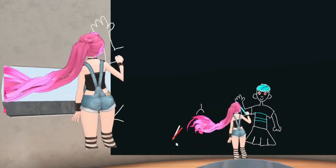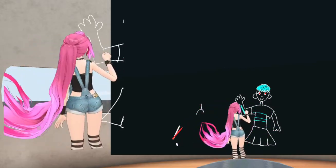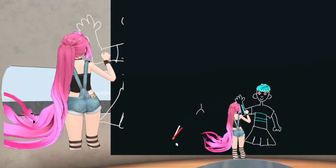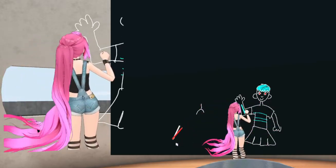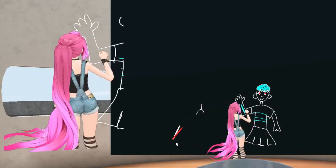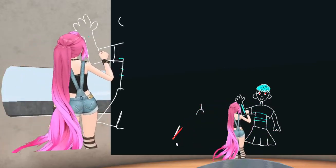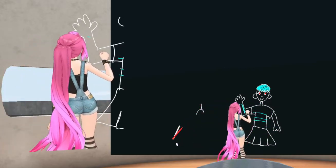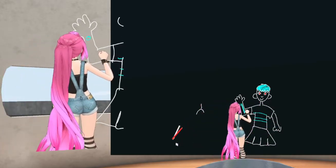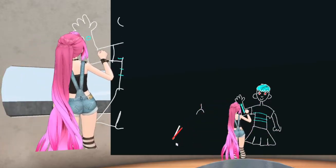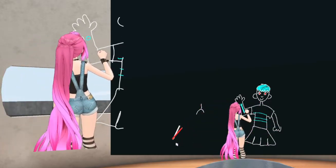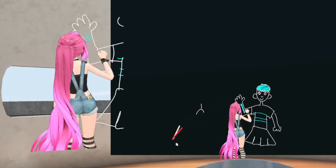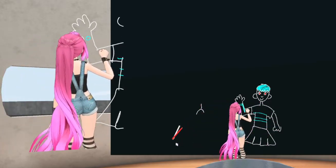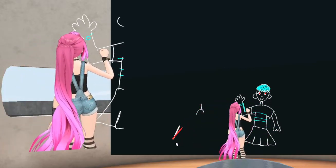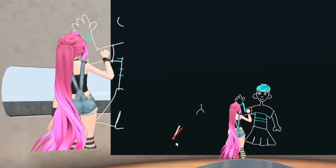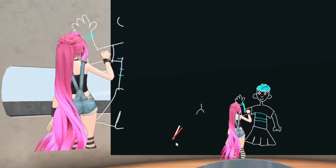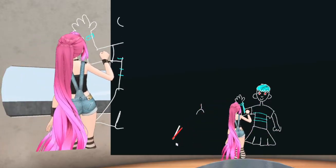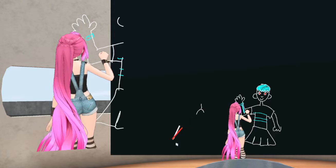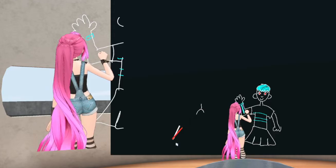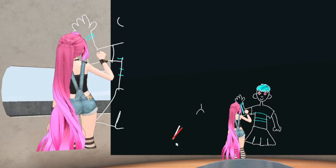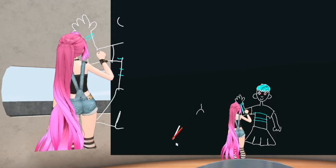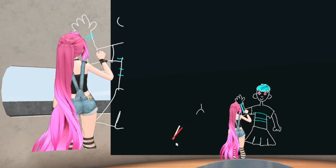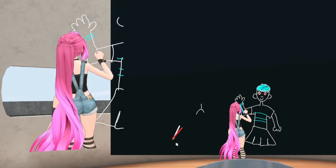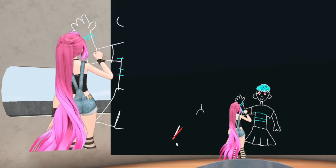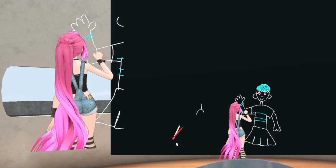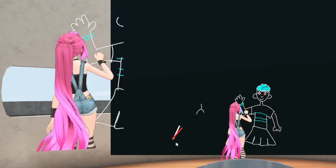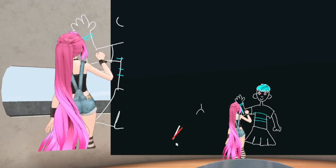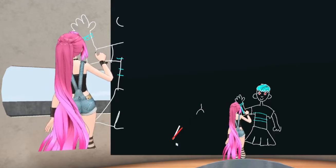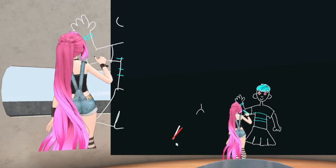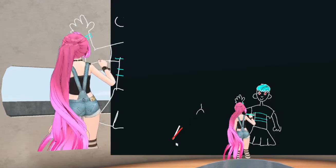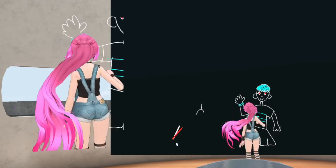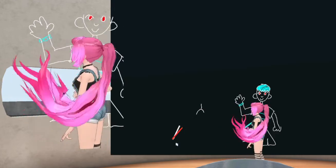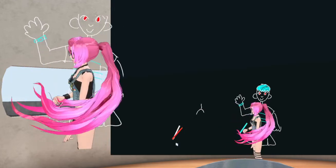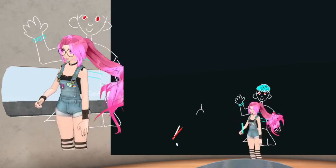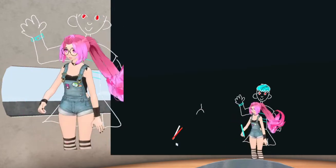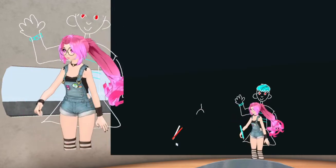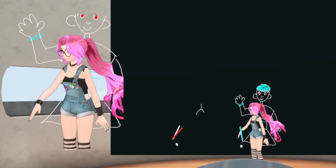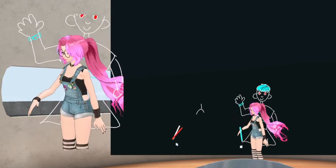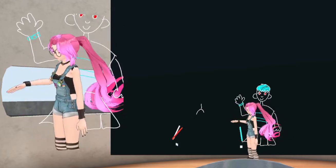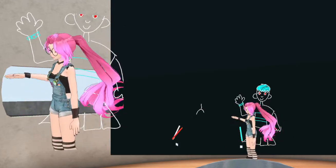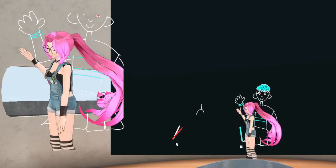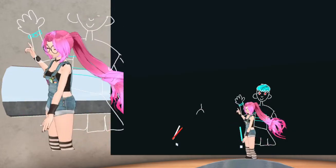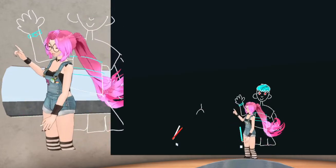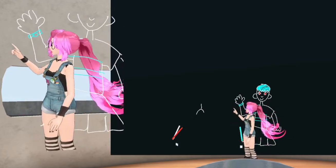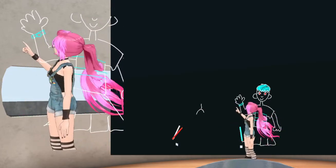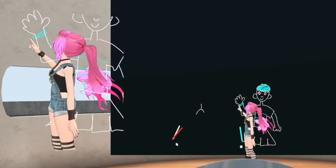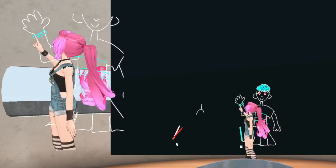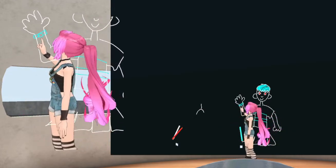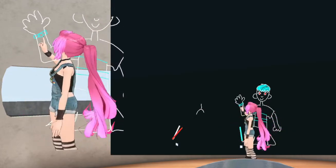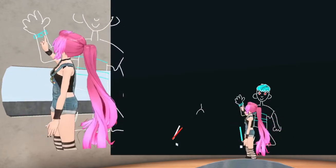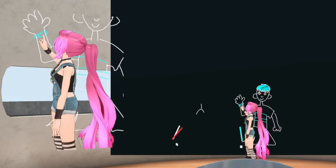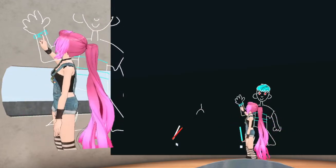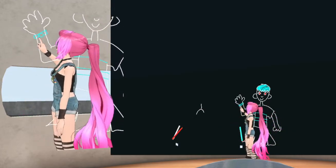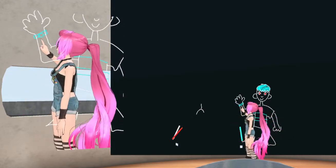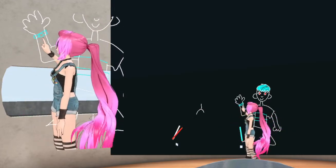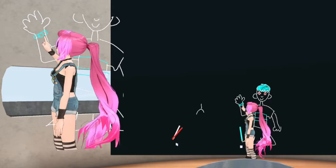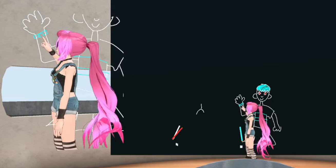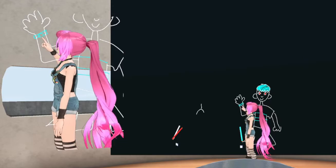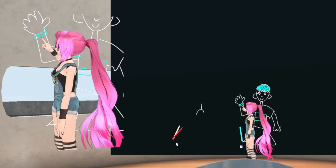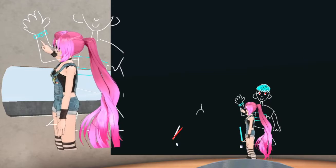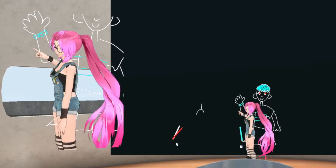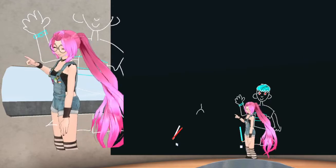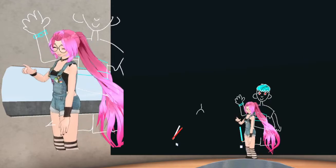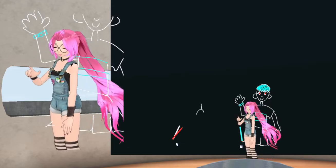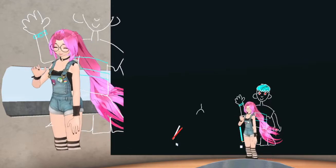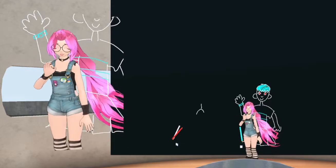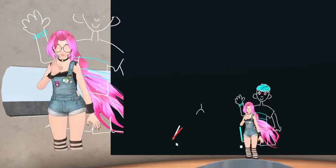Poe. He actually has a watch on his avatar. That's funny. Hehe, watch. So, what's on a watch? It's a circle. Two